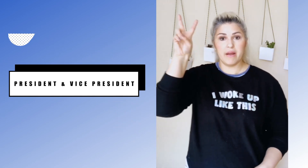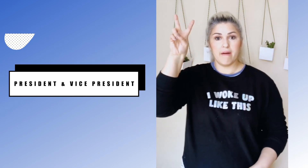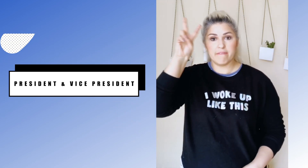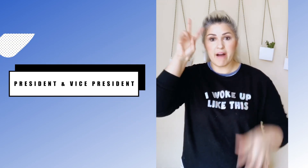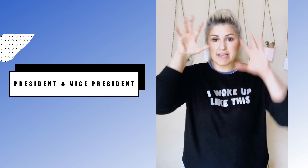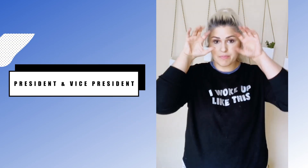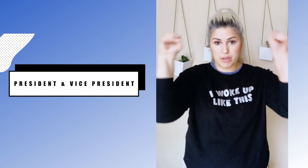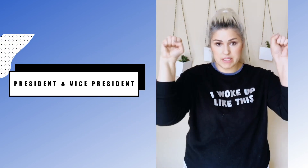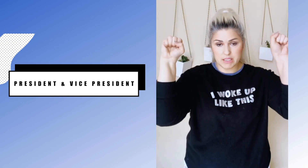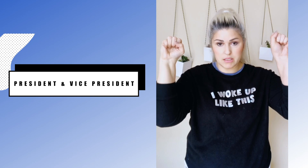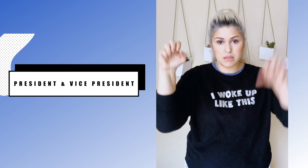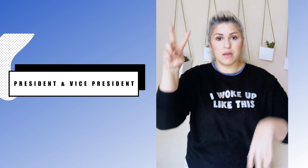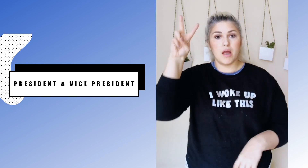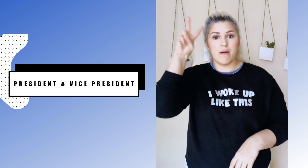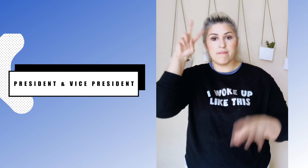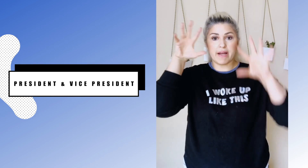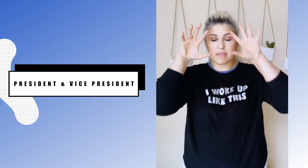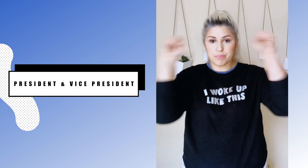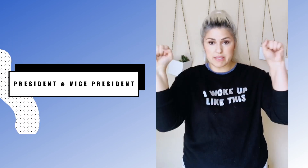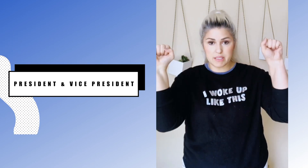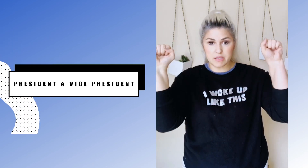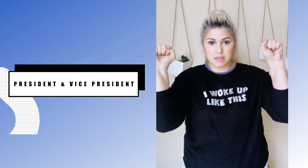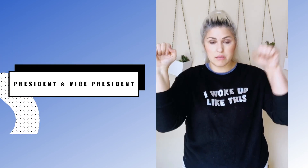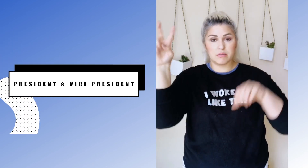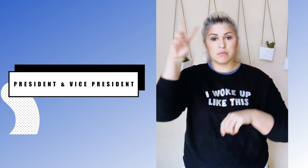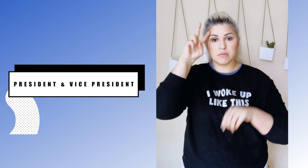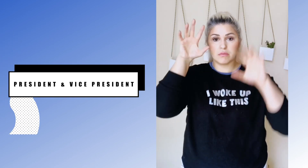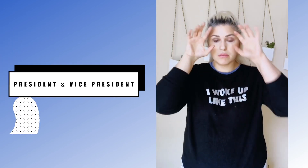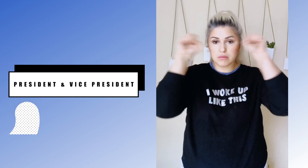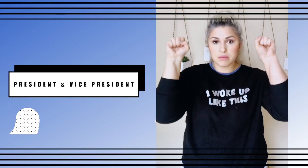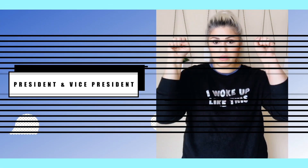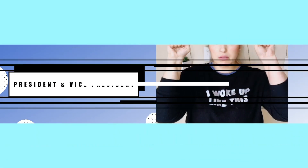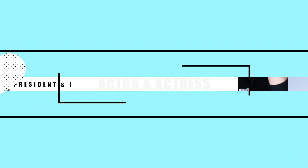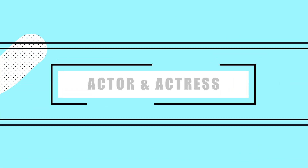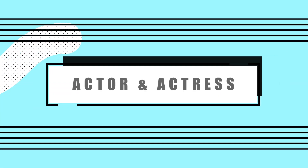forehead. Vice president. Vice president.